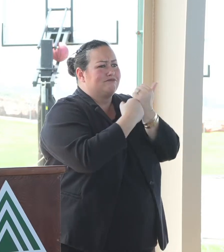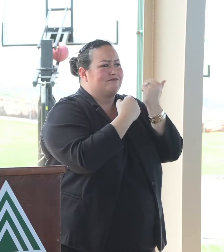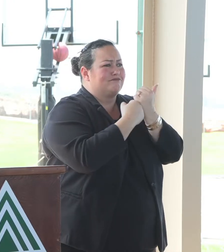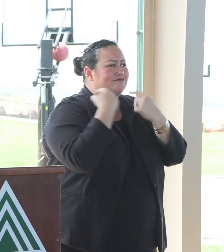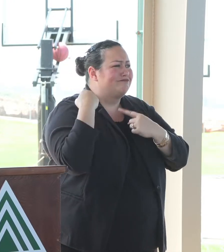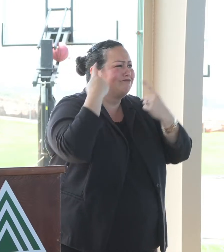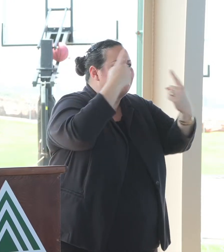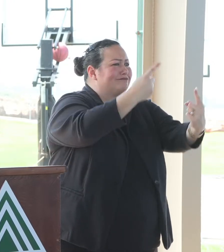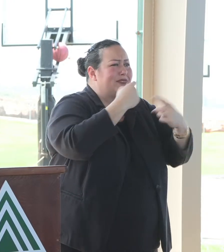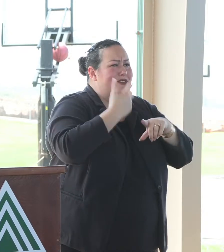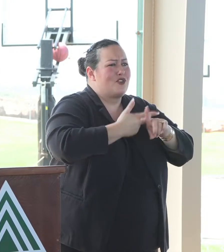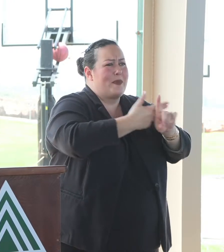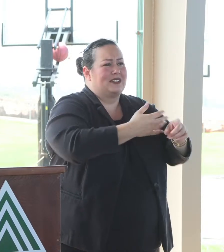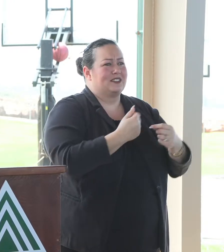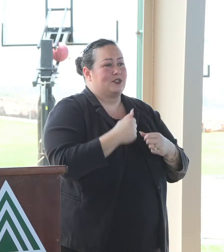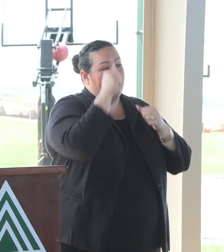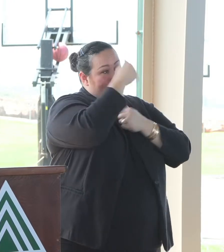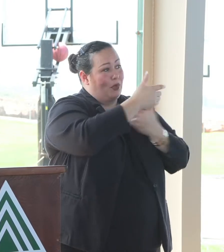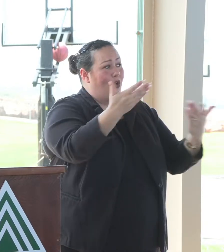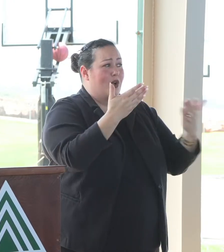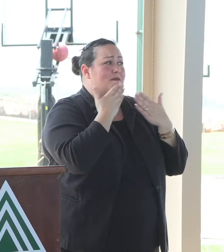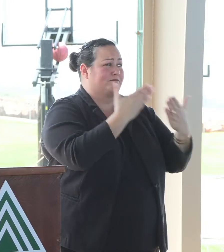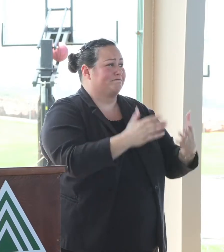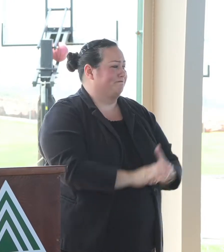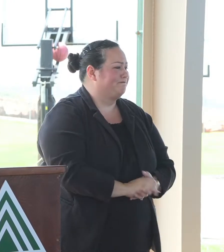months. So aloha for everything.